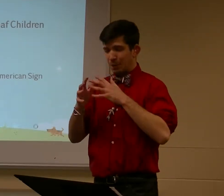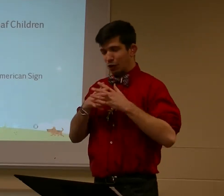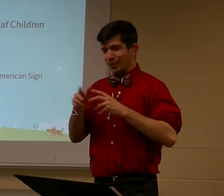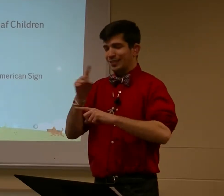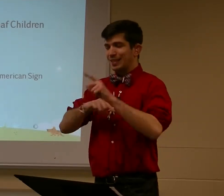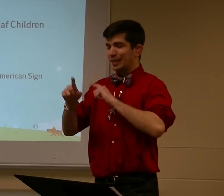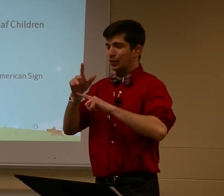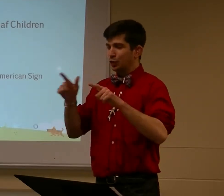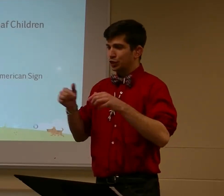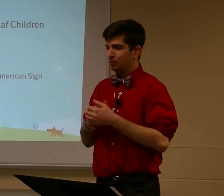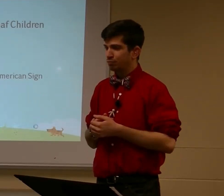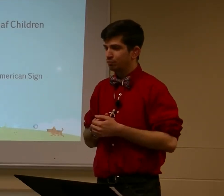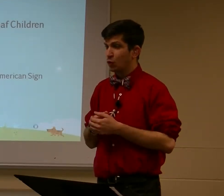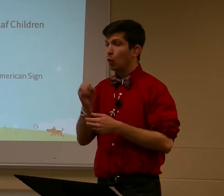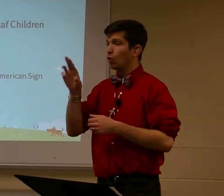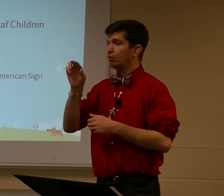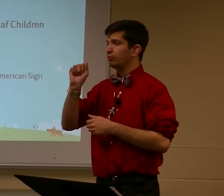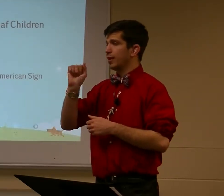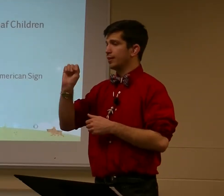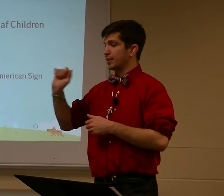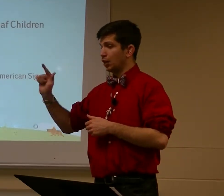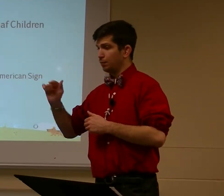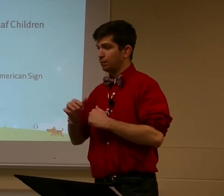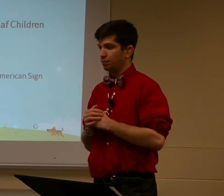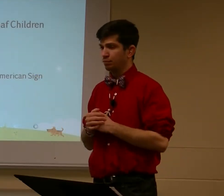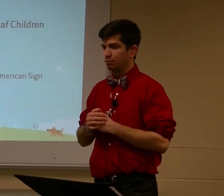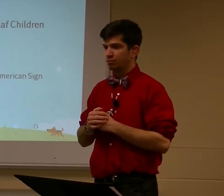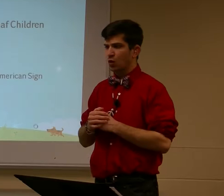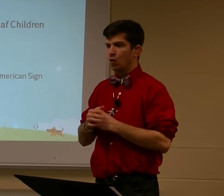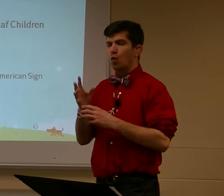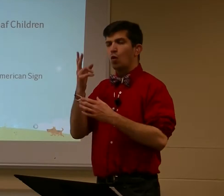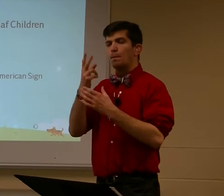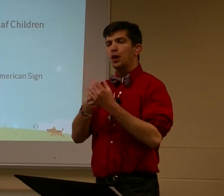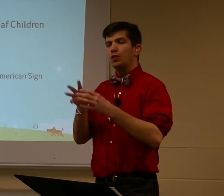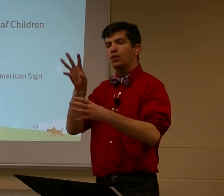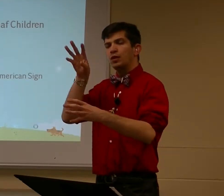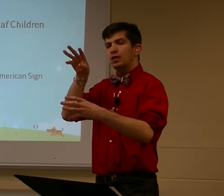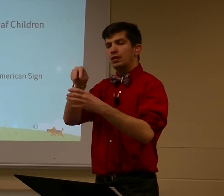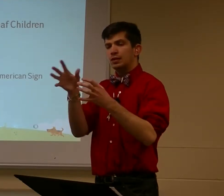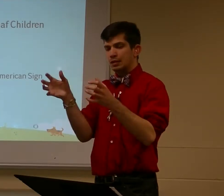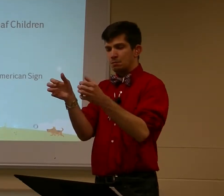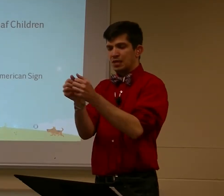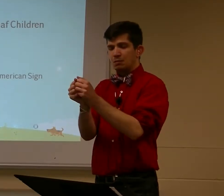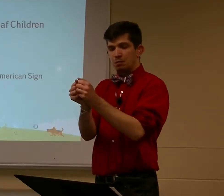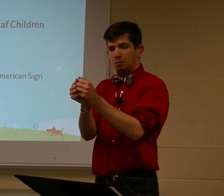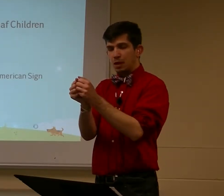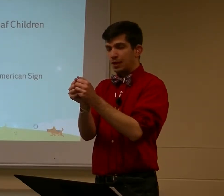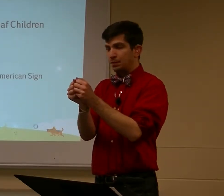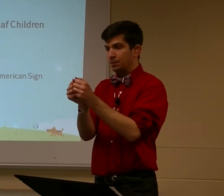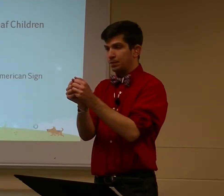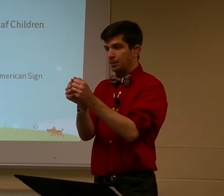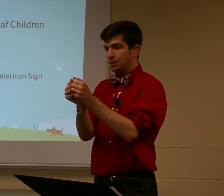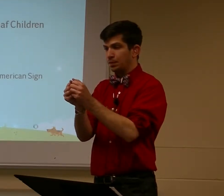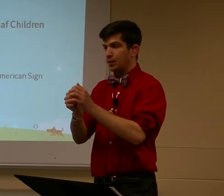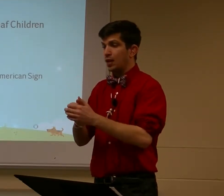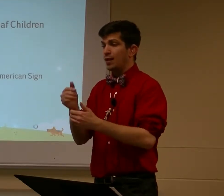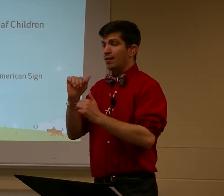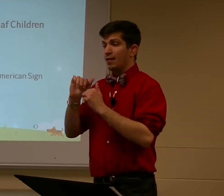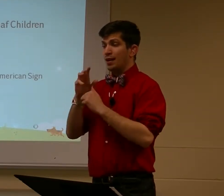American Sign Language, or ASL, or both can be combined. And the